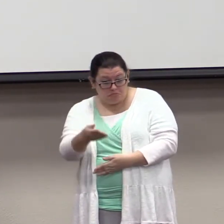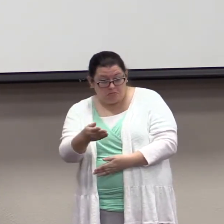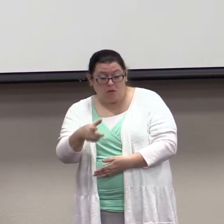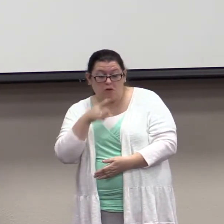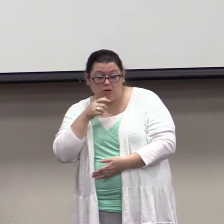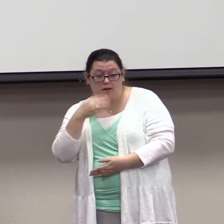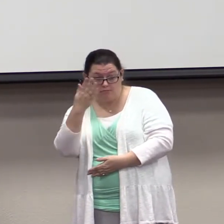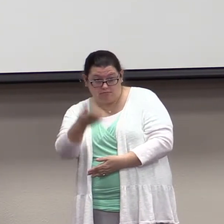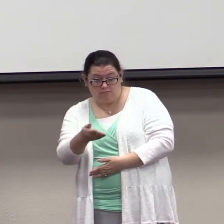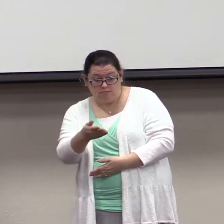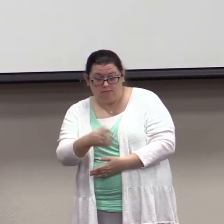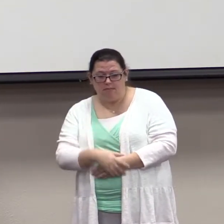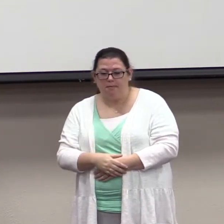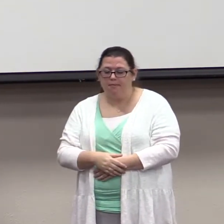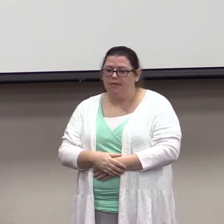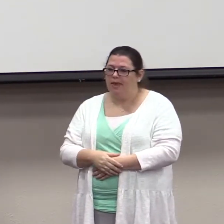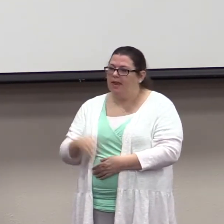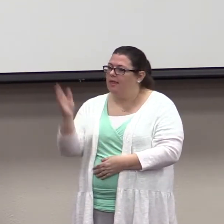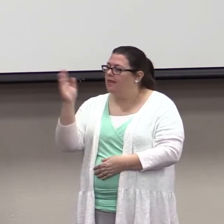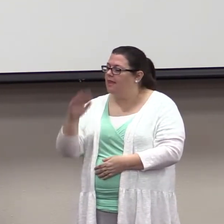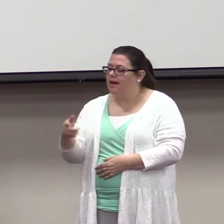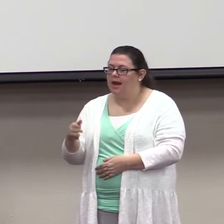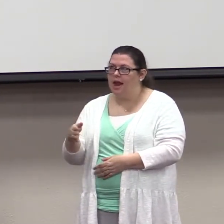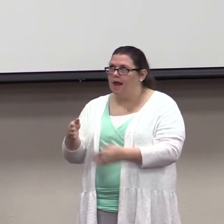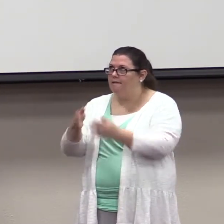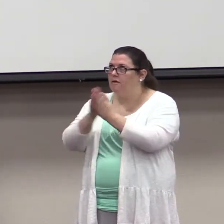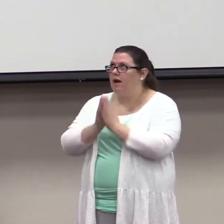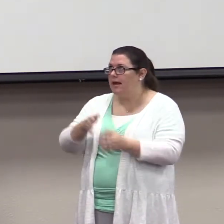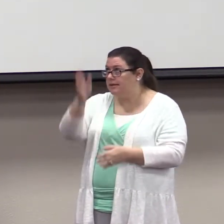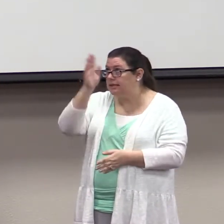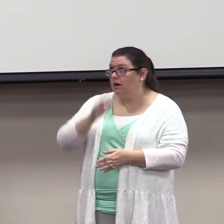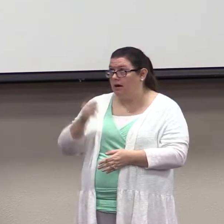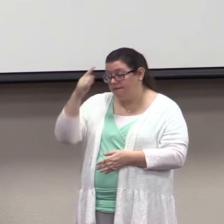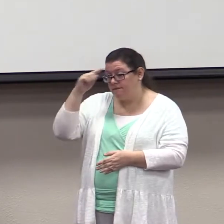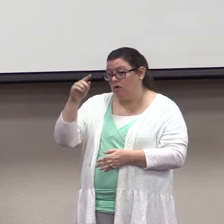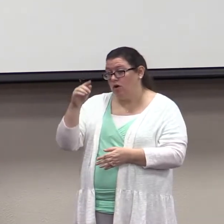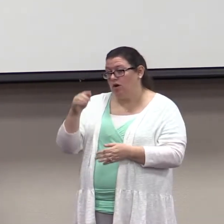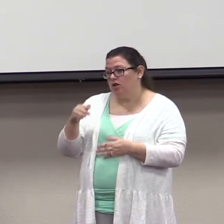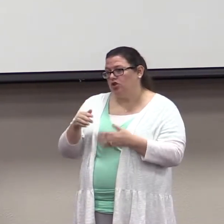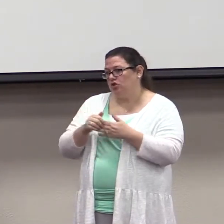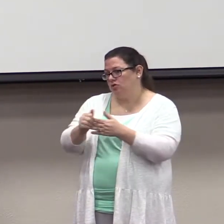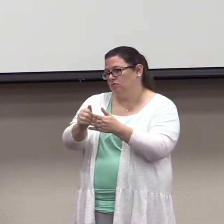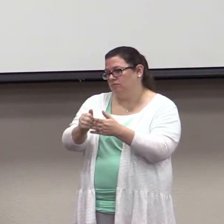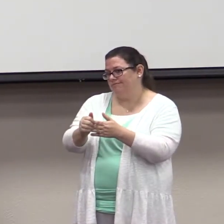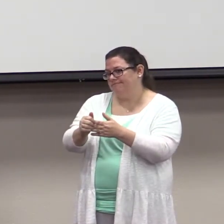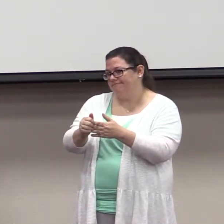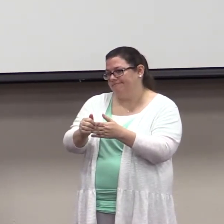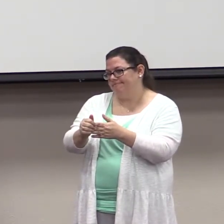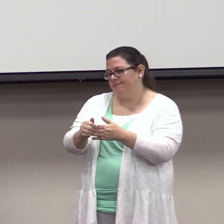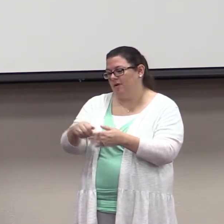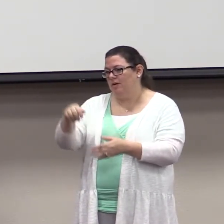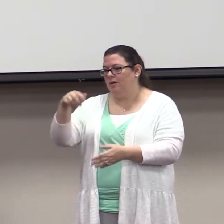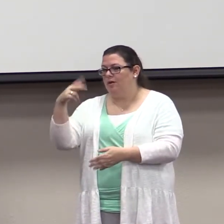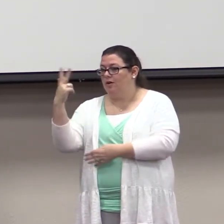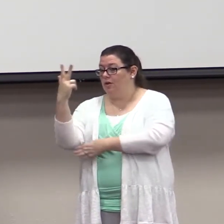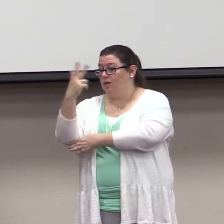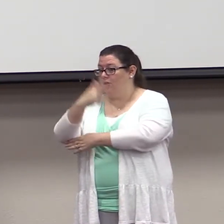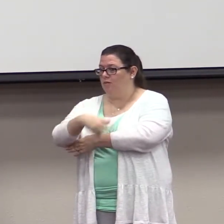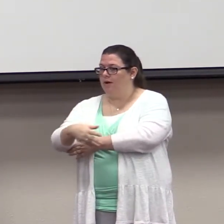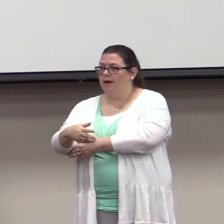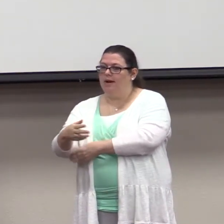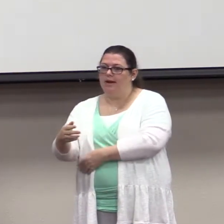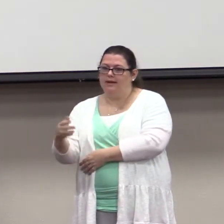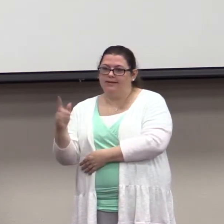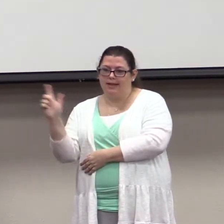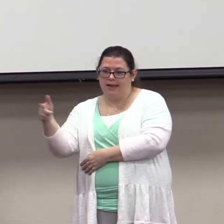for direction. And 3 days later, they find out that they have in fact been lied to. So why